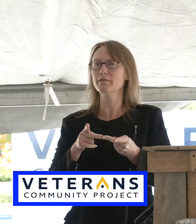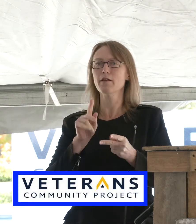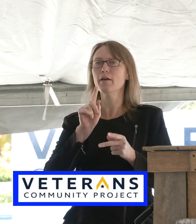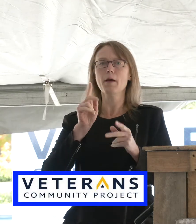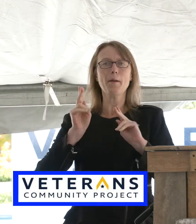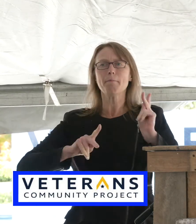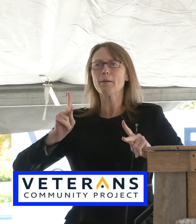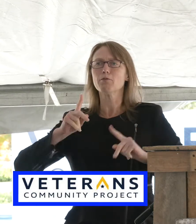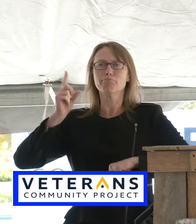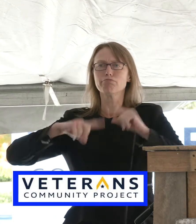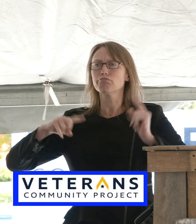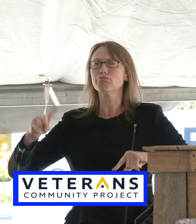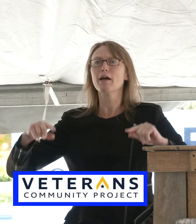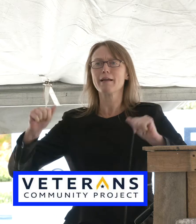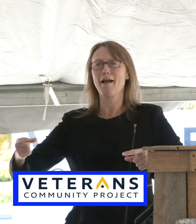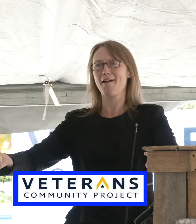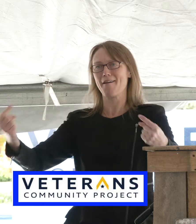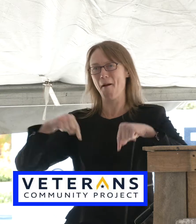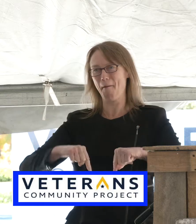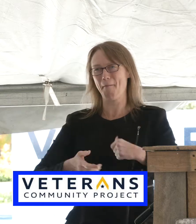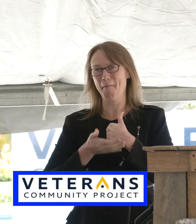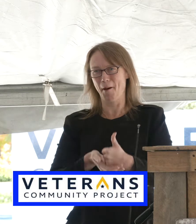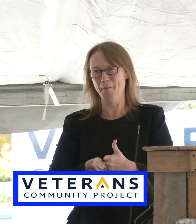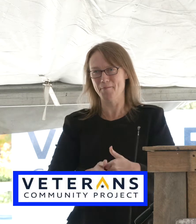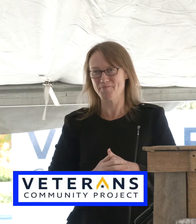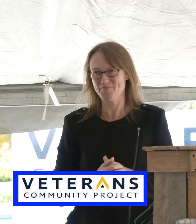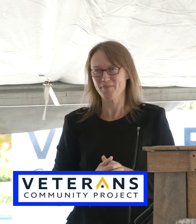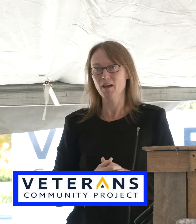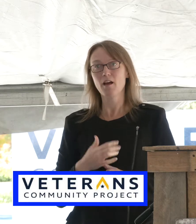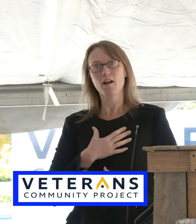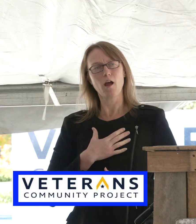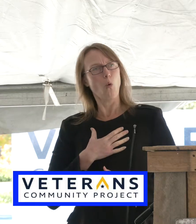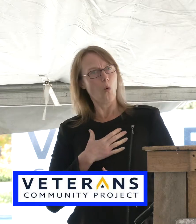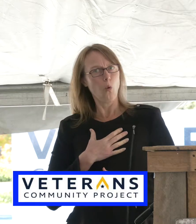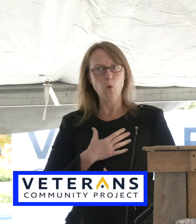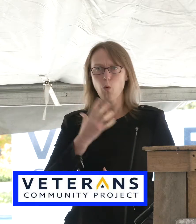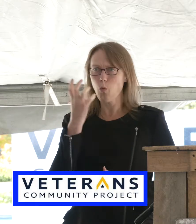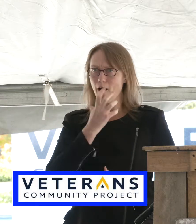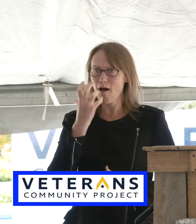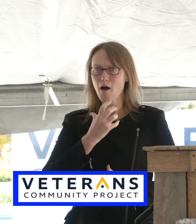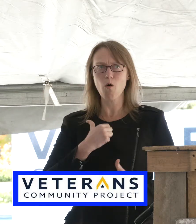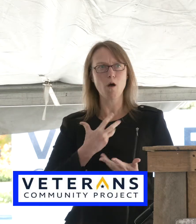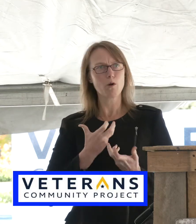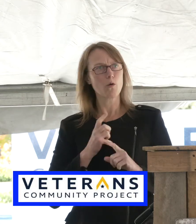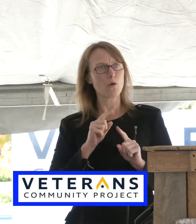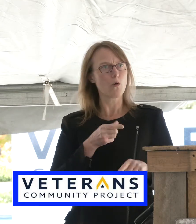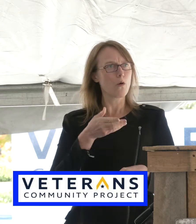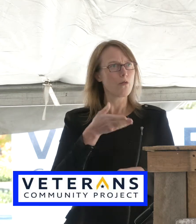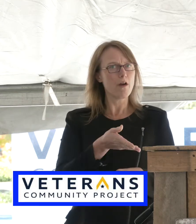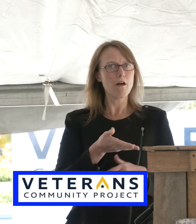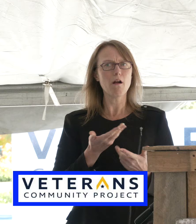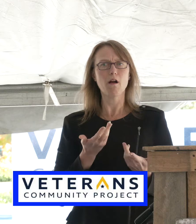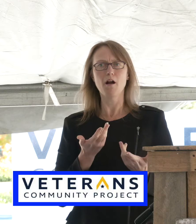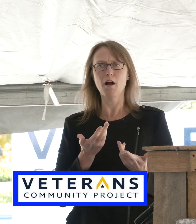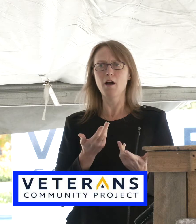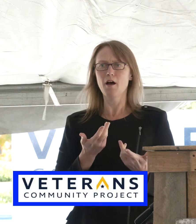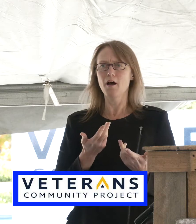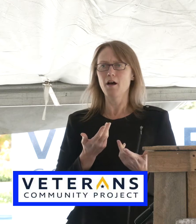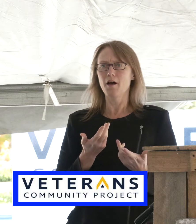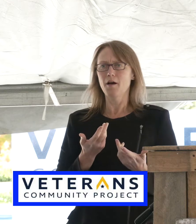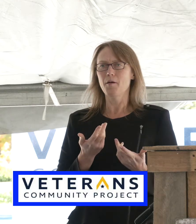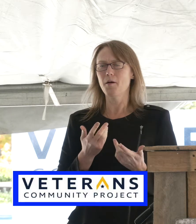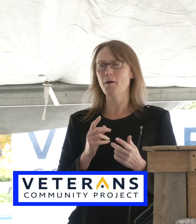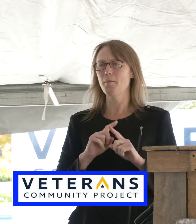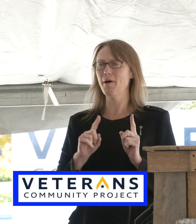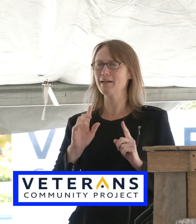and just go work there. But, there's a few people here who have been in campaigns, so that didn't seem real to me. I was in call